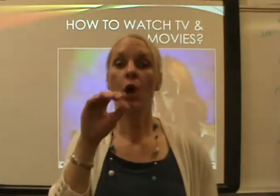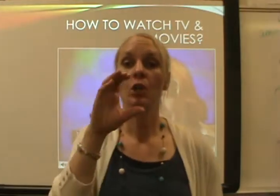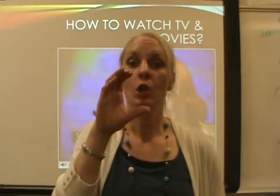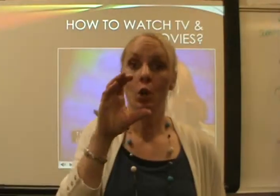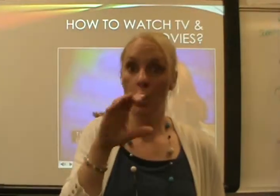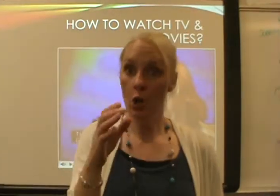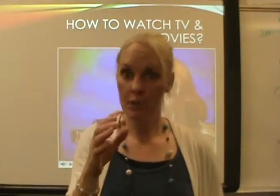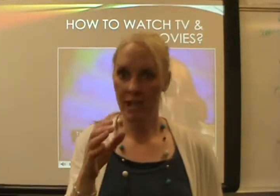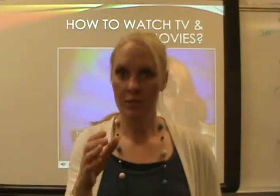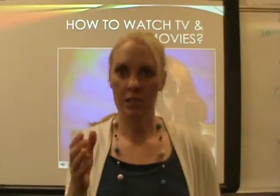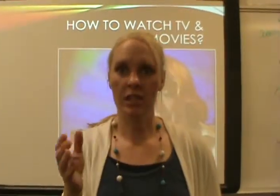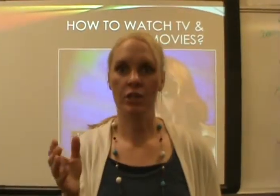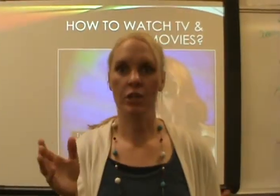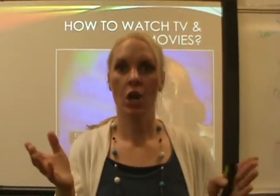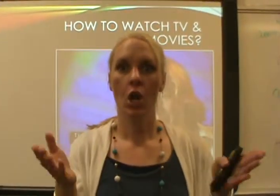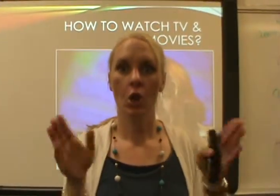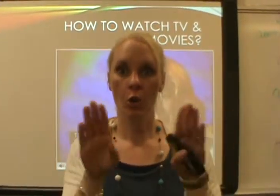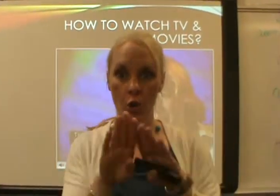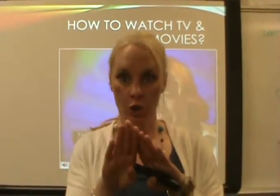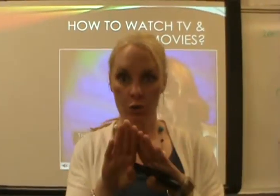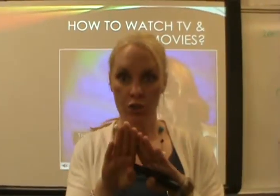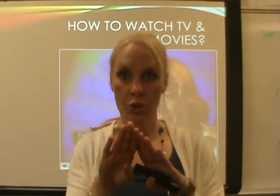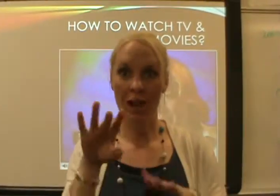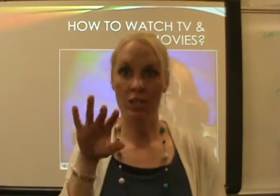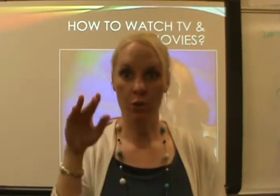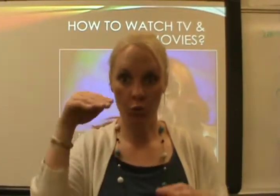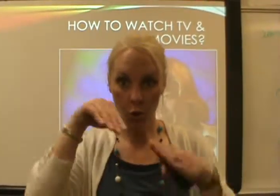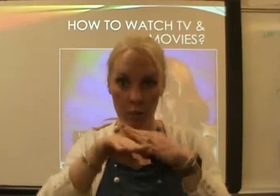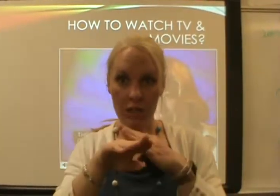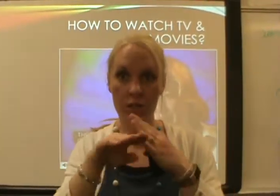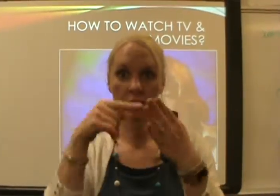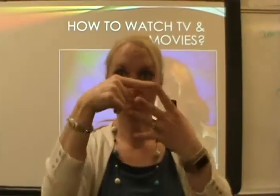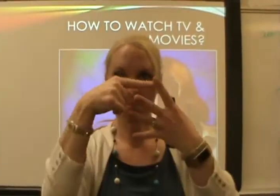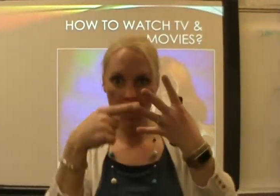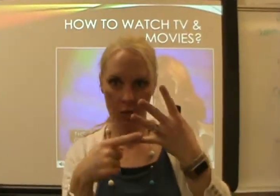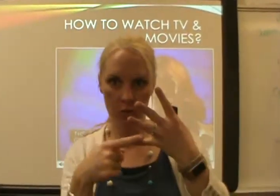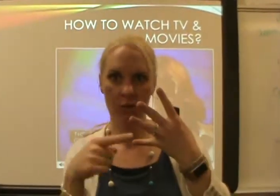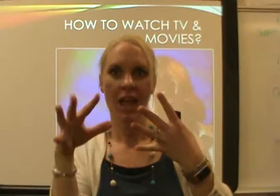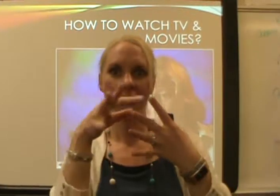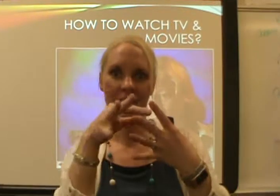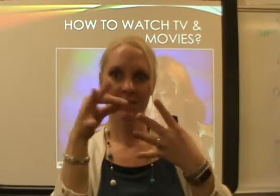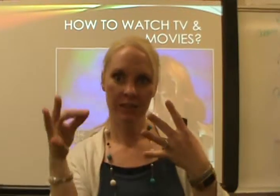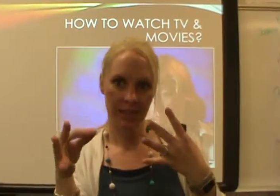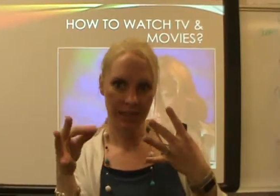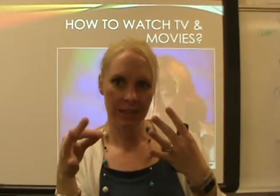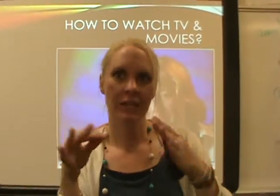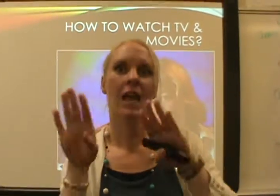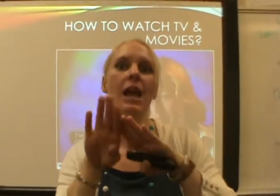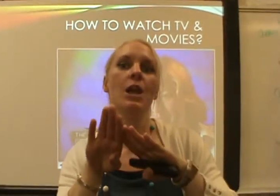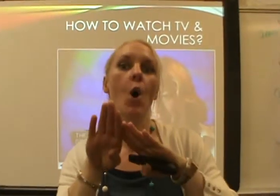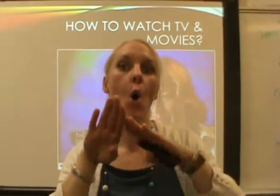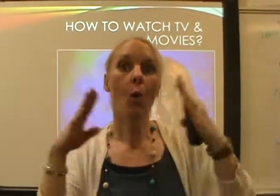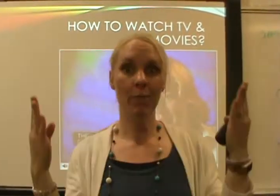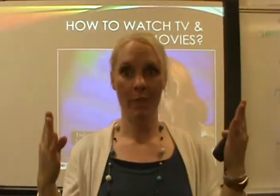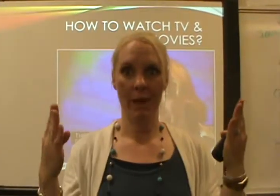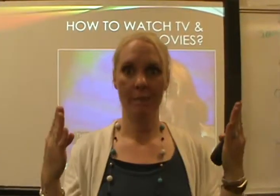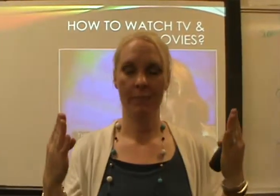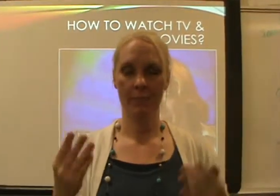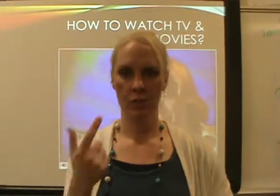called closed captions because they're closed. You had to go into the menu and select it and open them to be